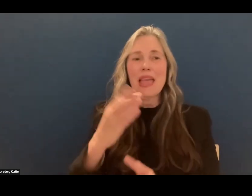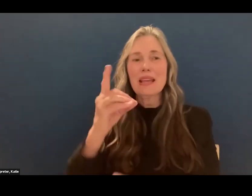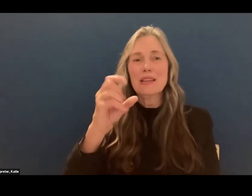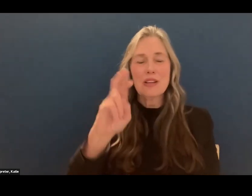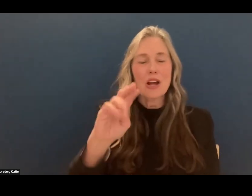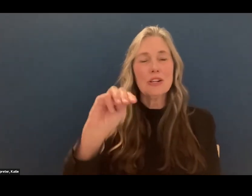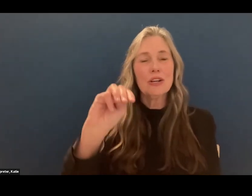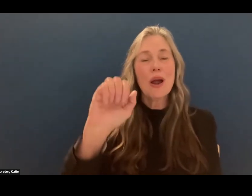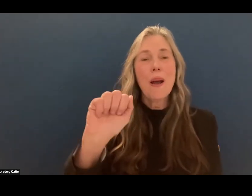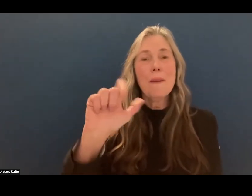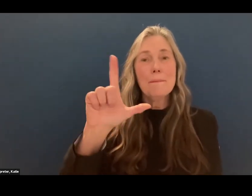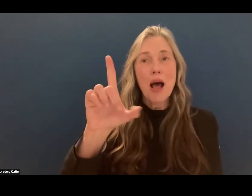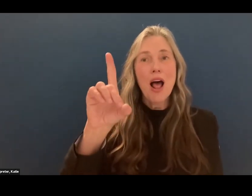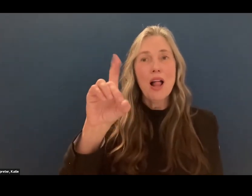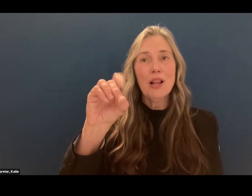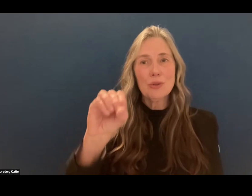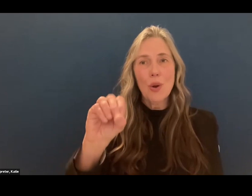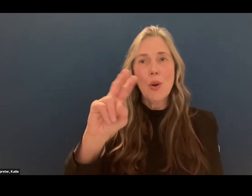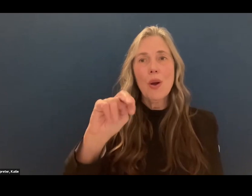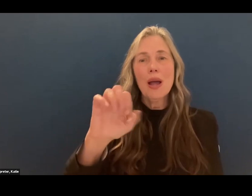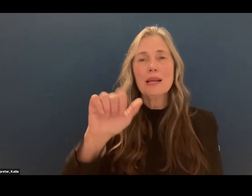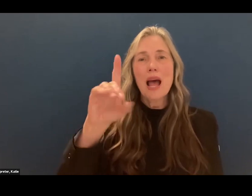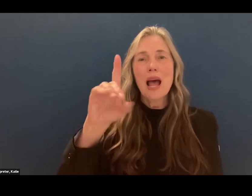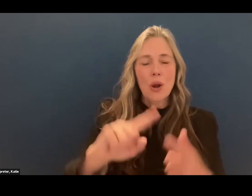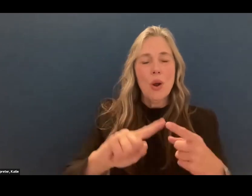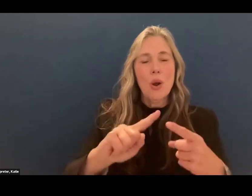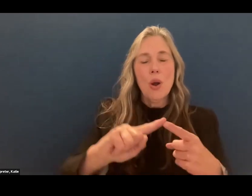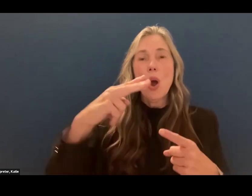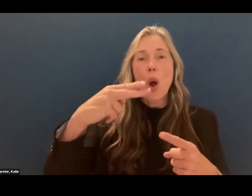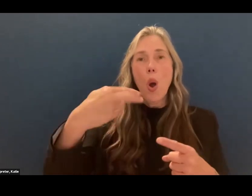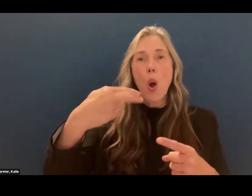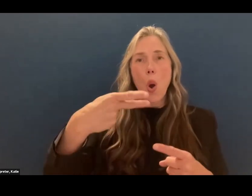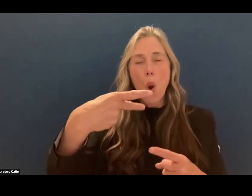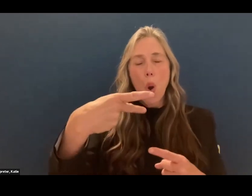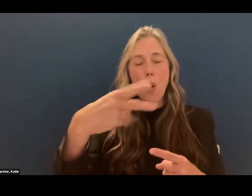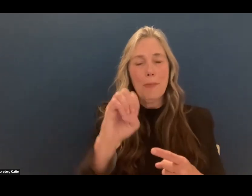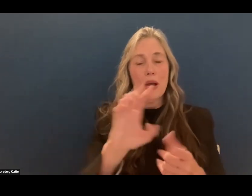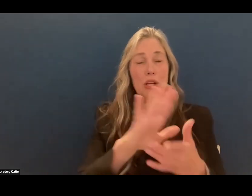Maldonado, the Hope School District, and Goleta Union School District,